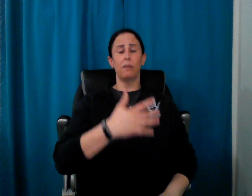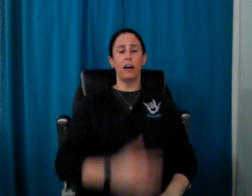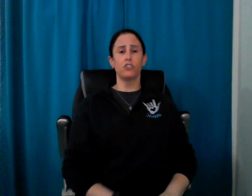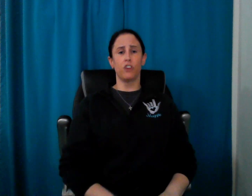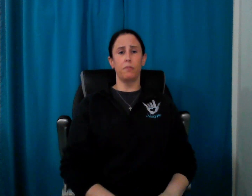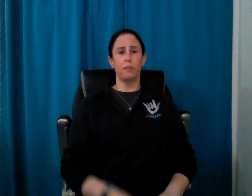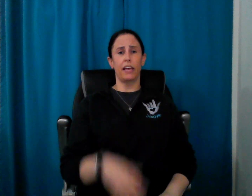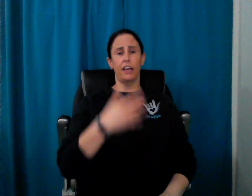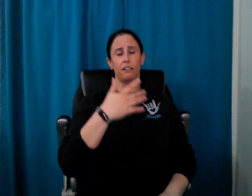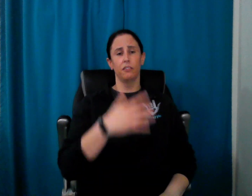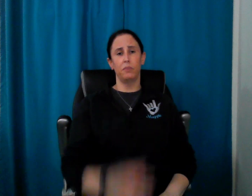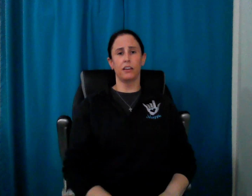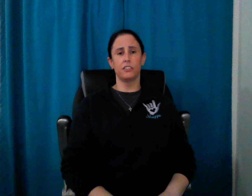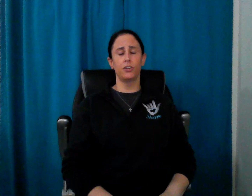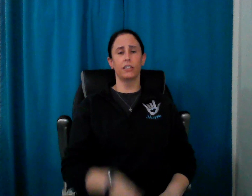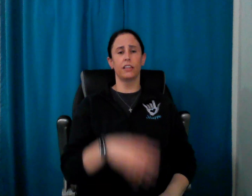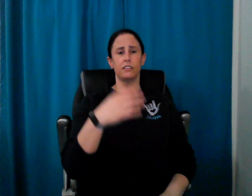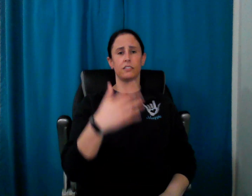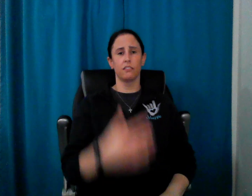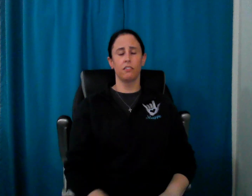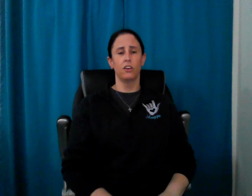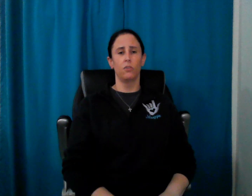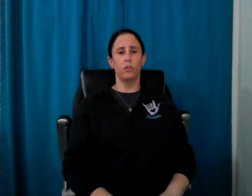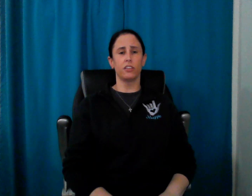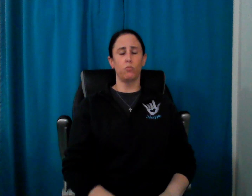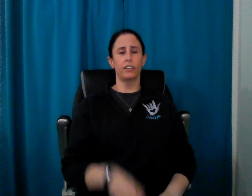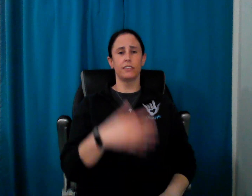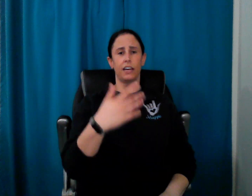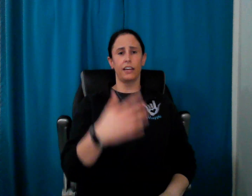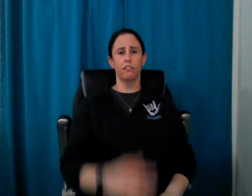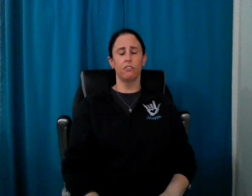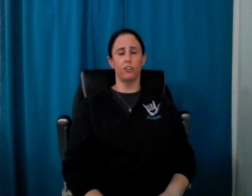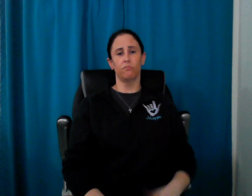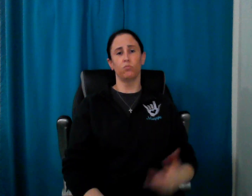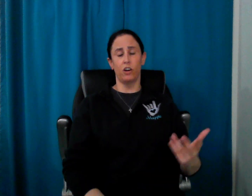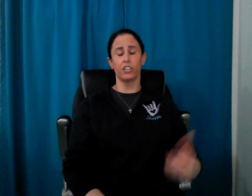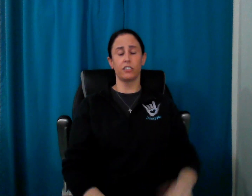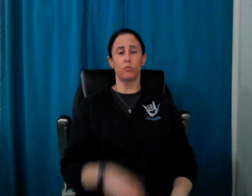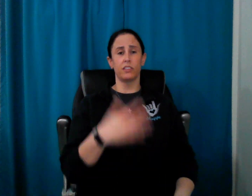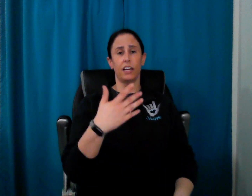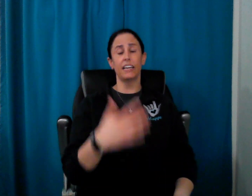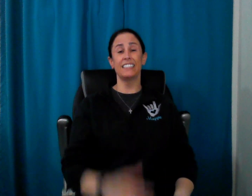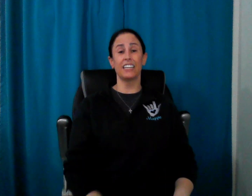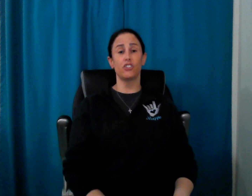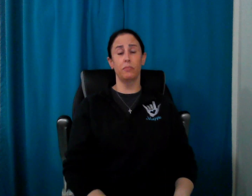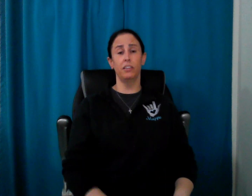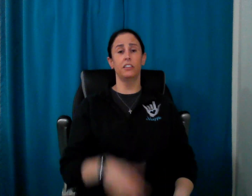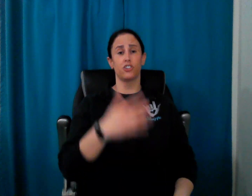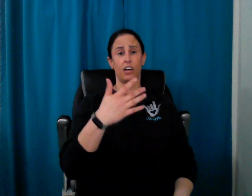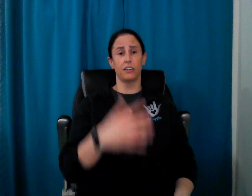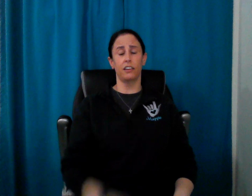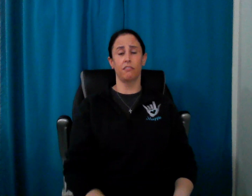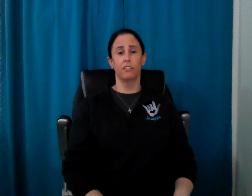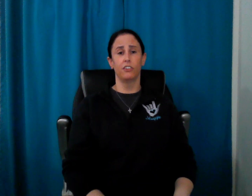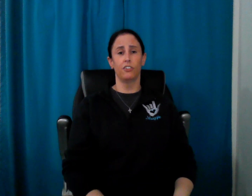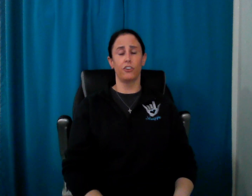not dropping my hand, because doing this while someone is signing or watching someone sign is extremely distracting.